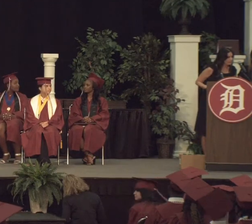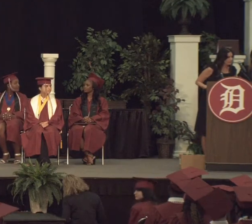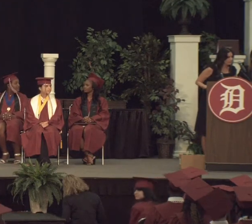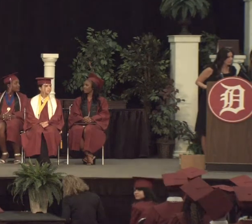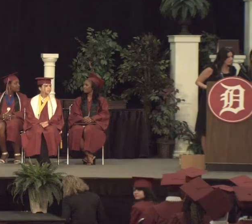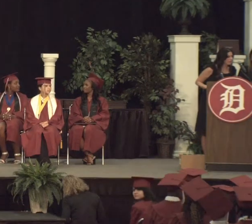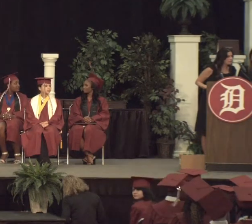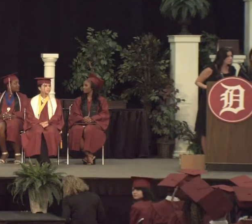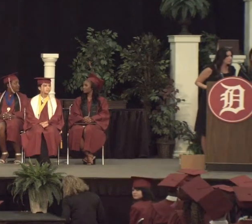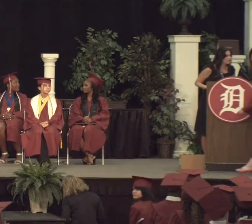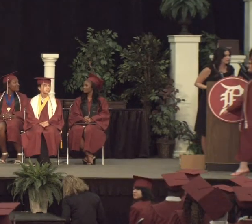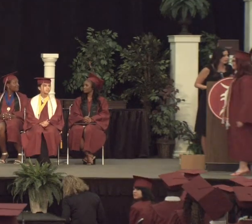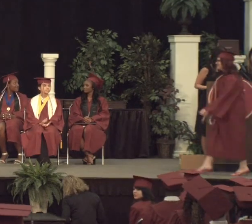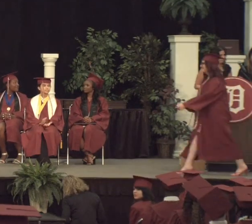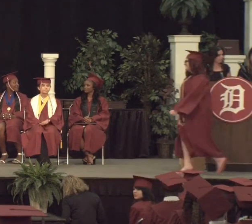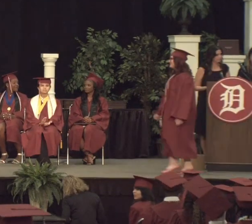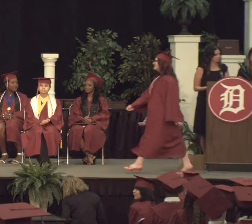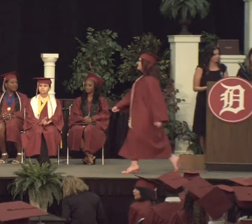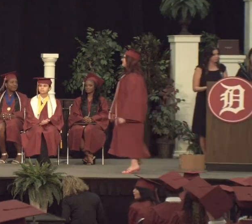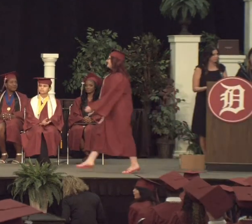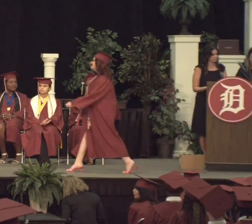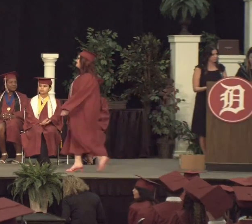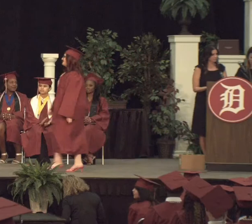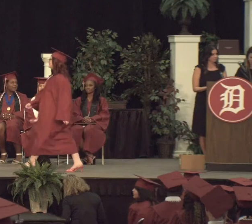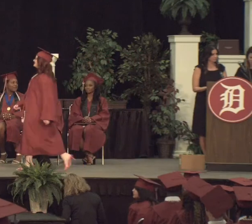Lydia Guichard, magna cum laude.